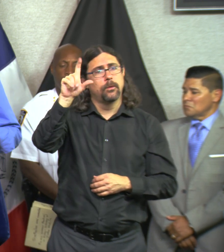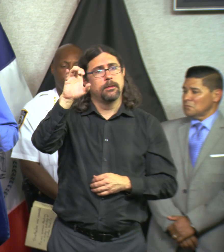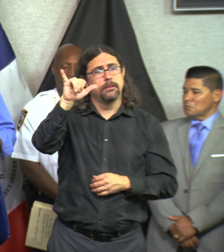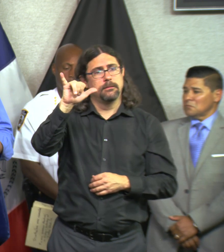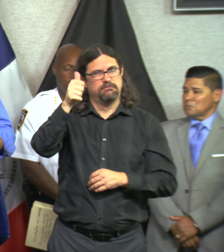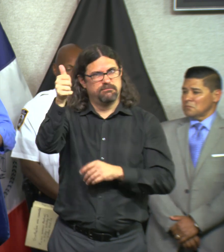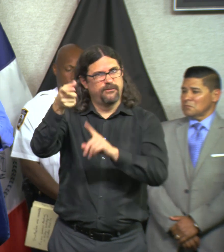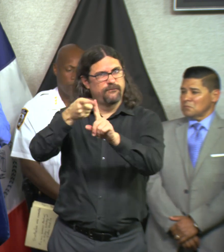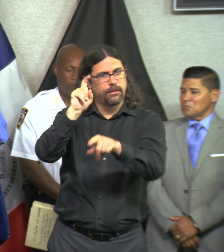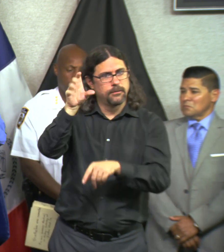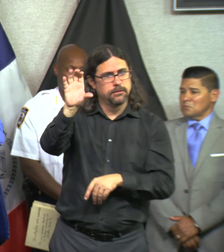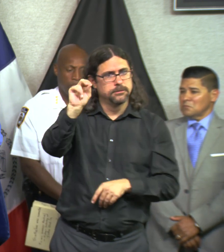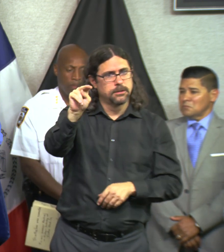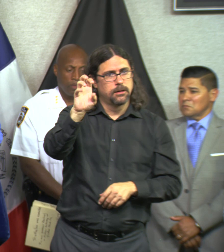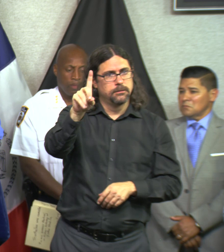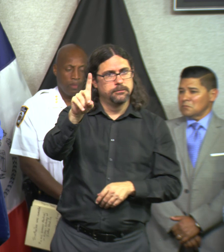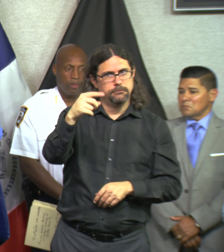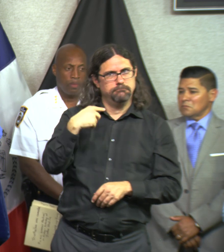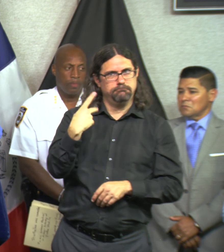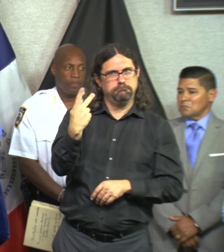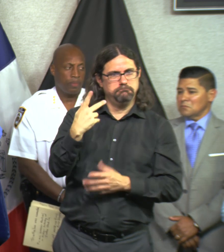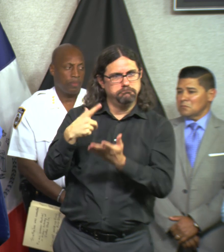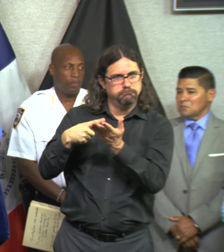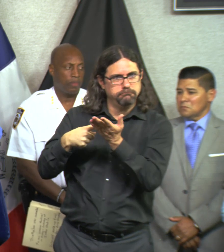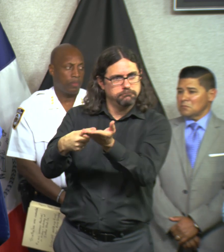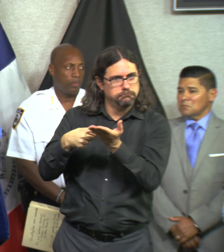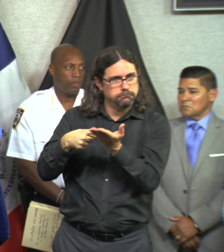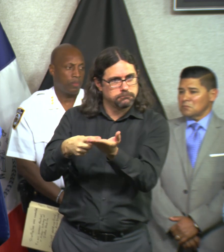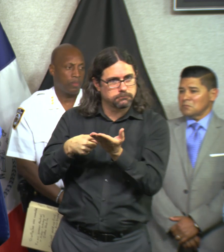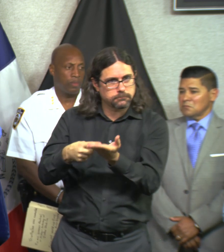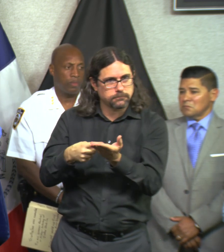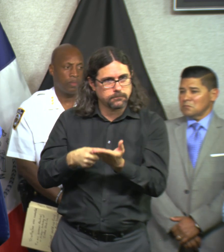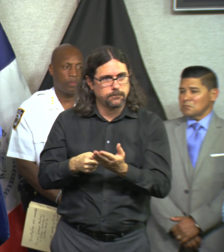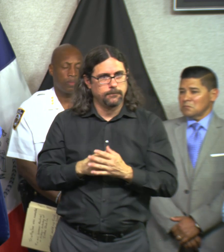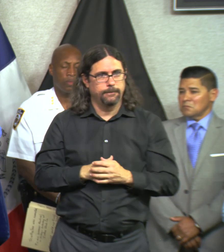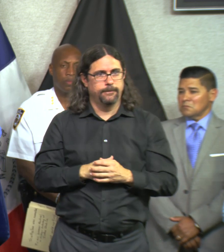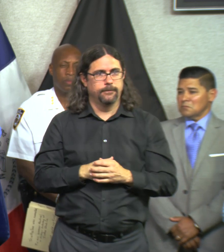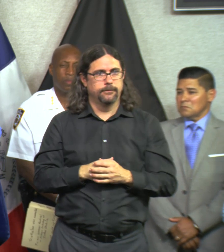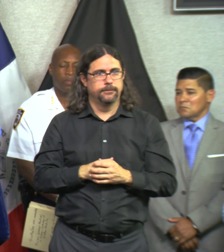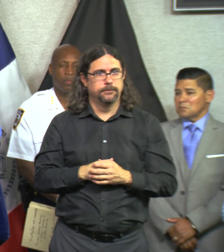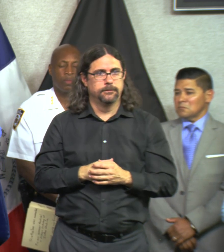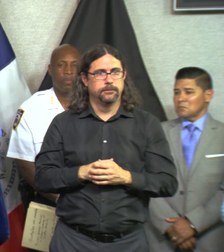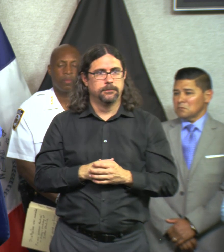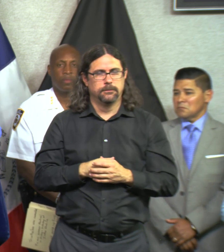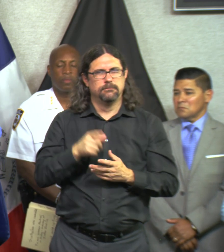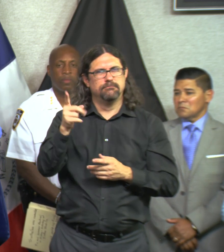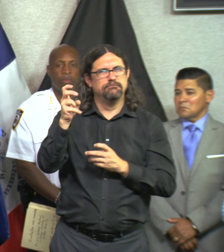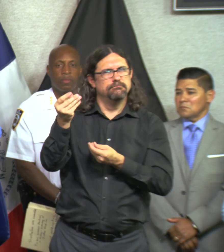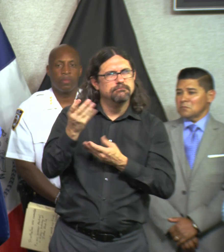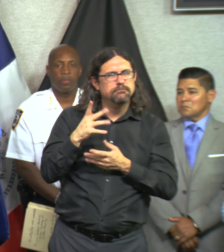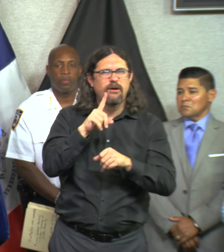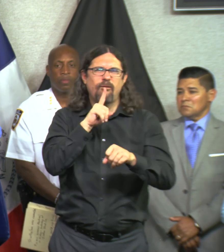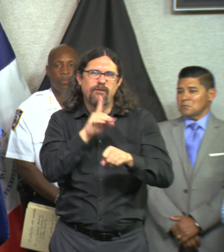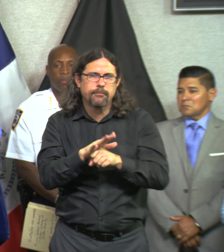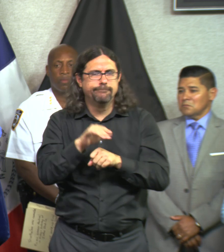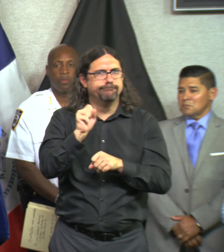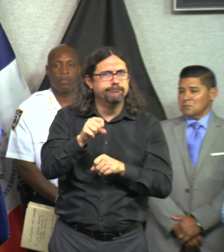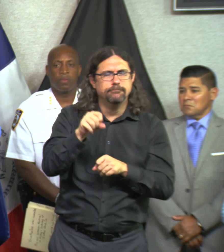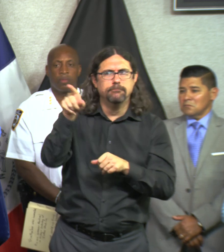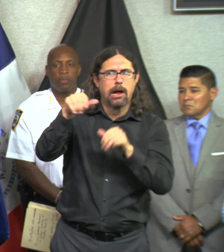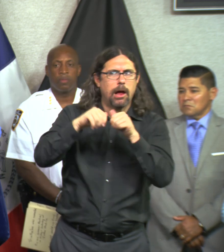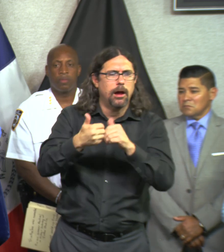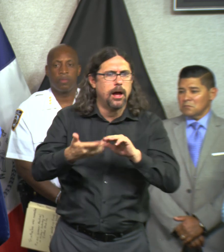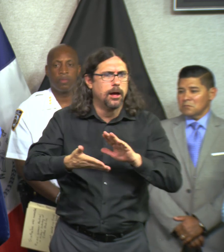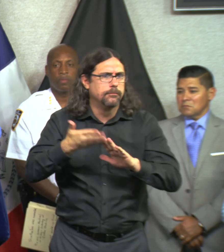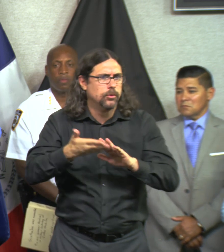is confirming what their operations are experiencing, what kind of demand they're seeing, their ability to